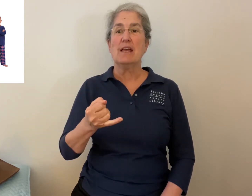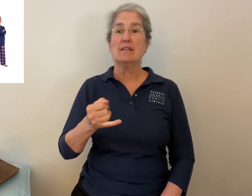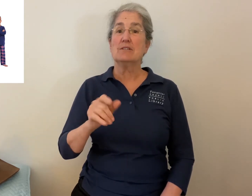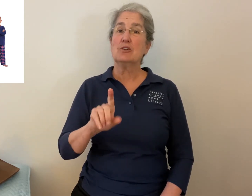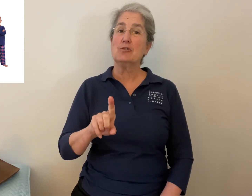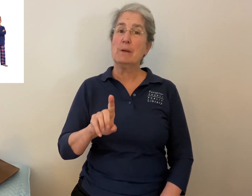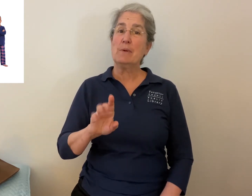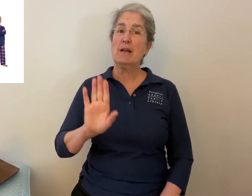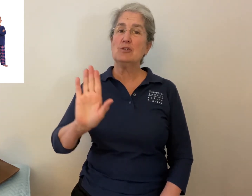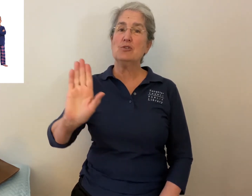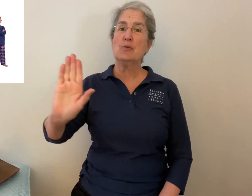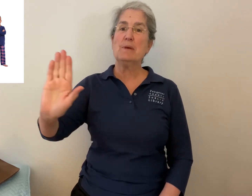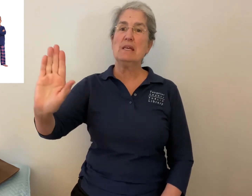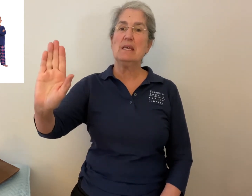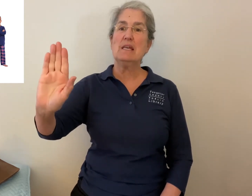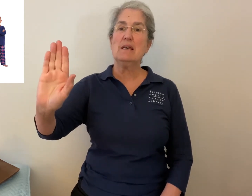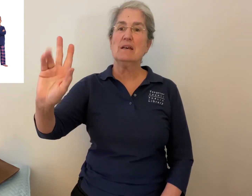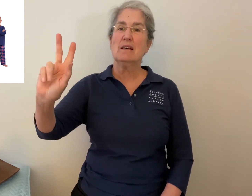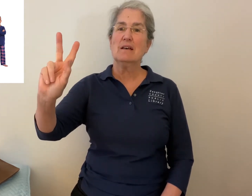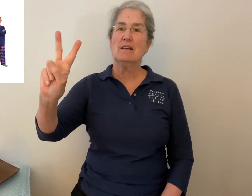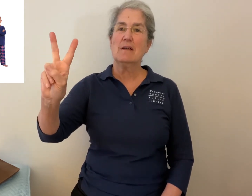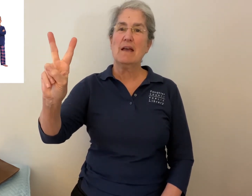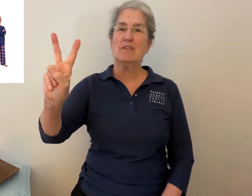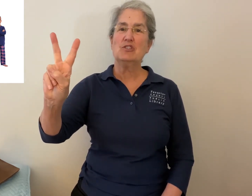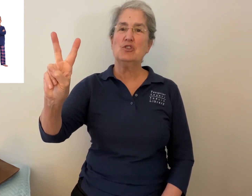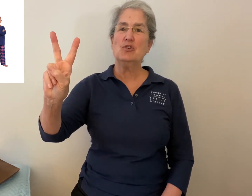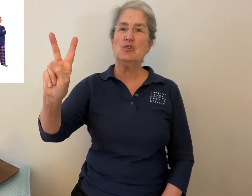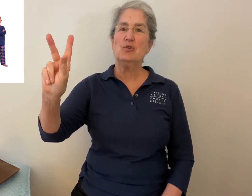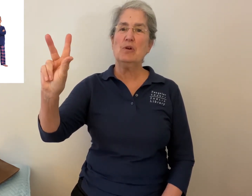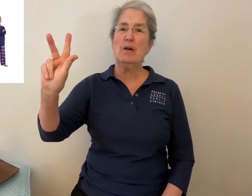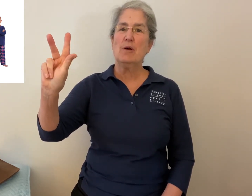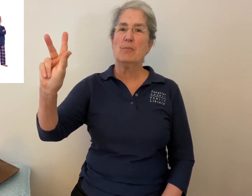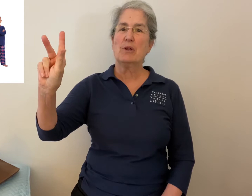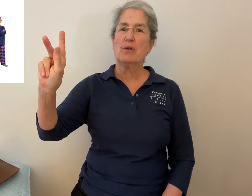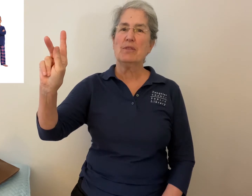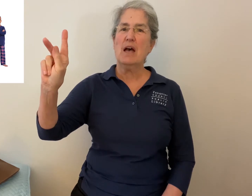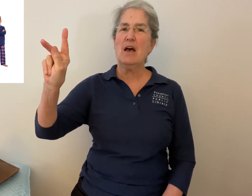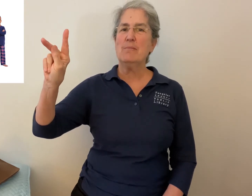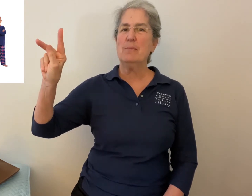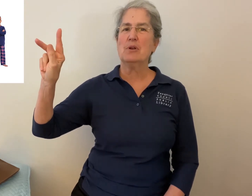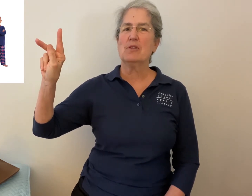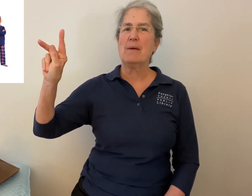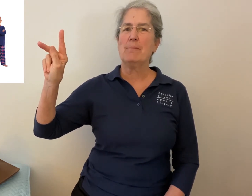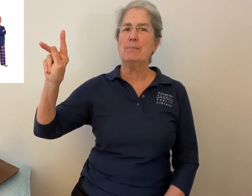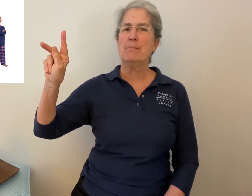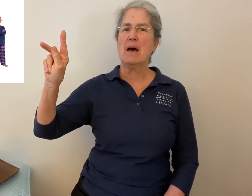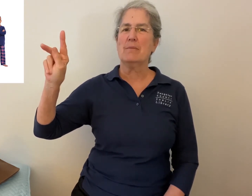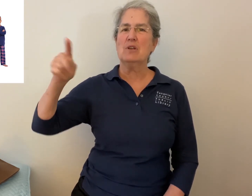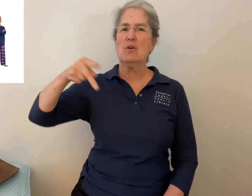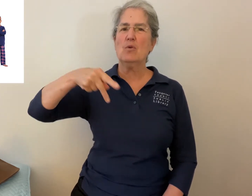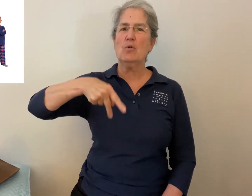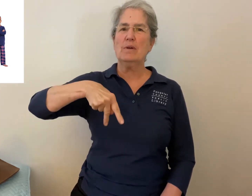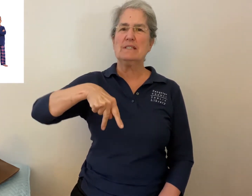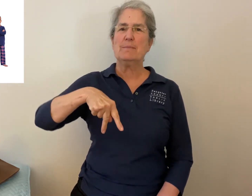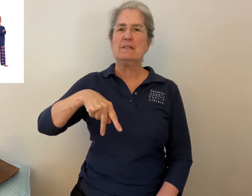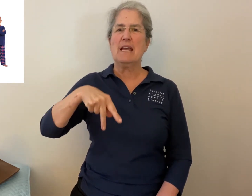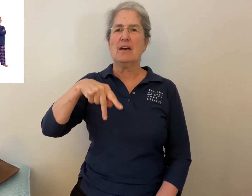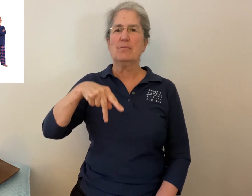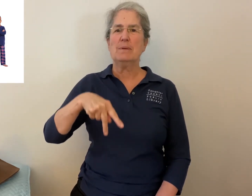PJs. Do you remember how to do your P? Have the two, bring your thumb, put it on that bottom knuckle, tip it down.